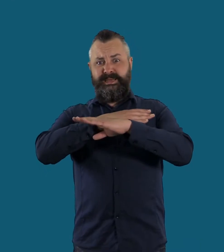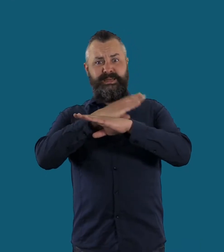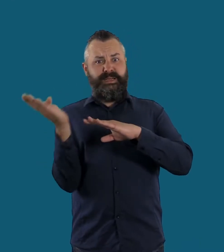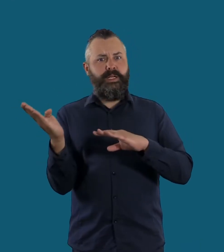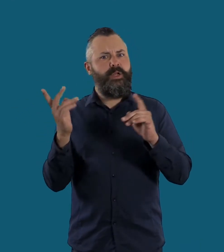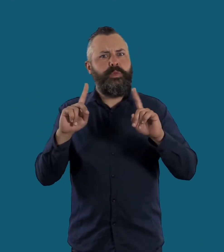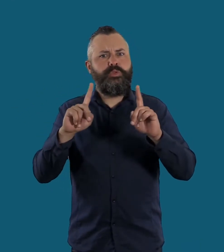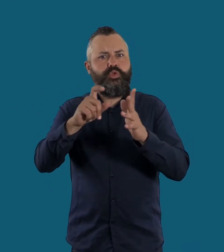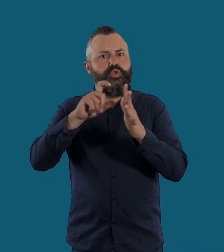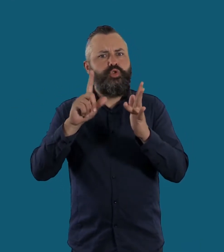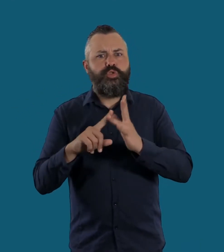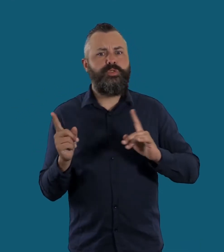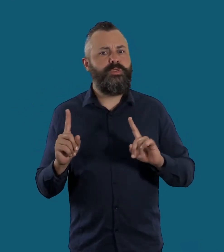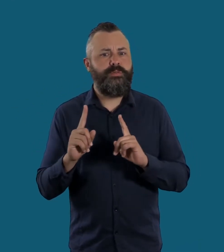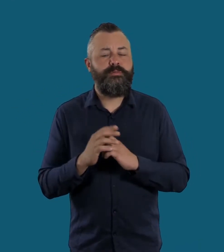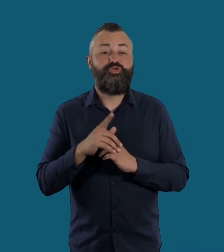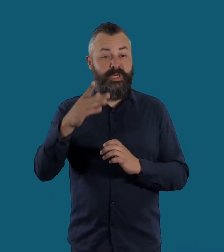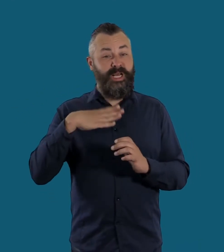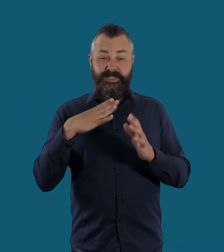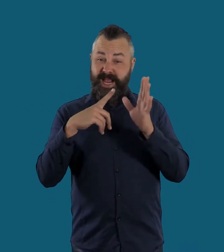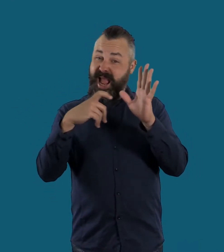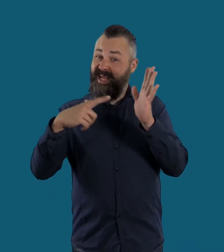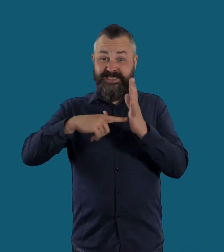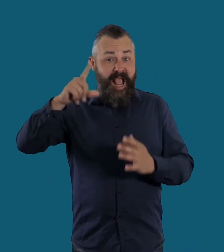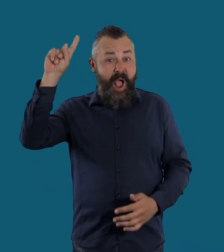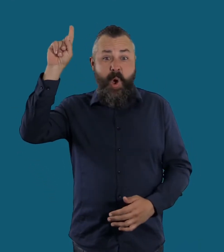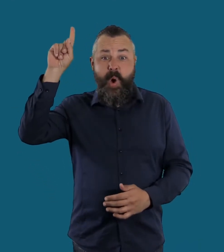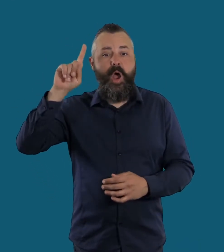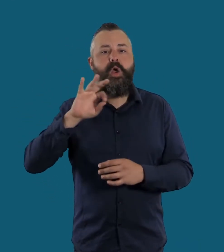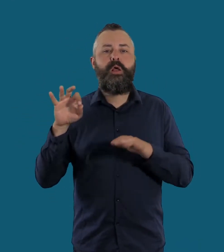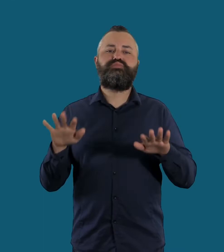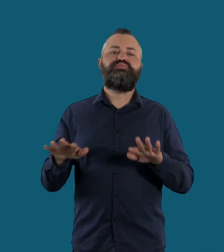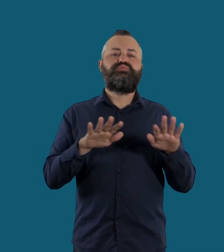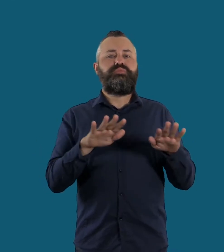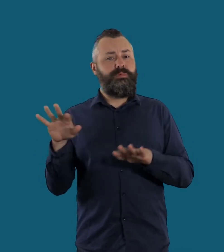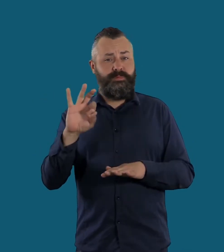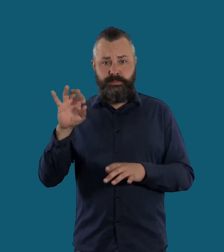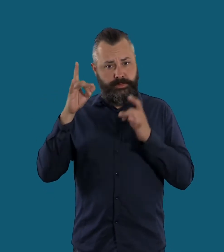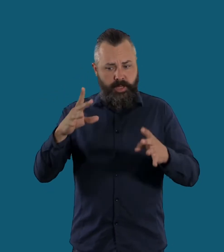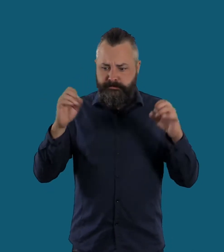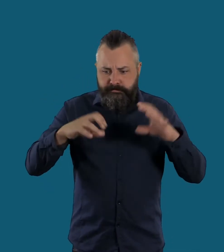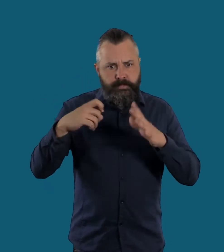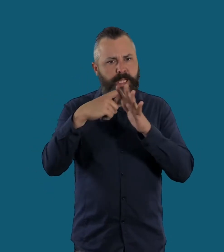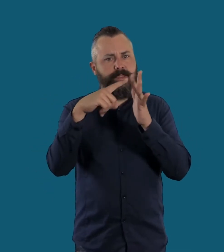What should I do if the rating is catastrophic? You need to act immediately. Pack your emergency